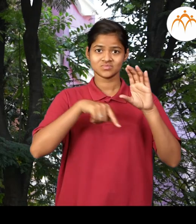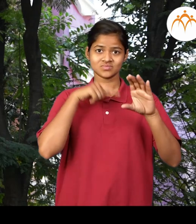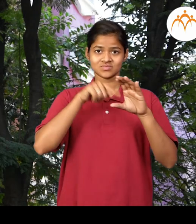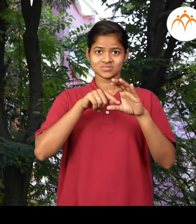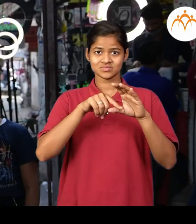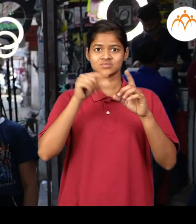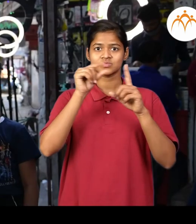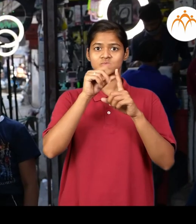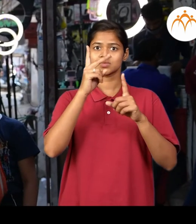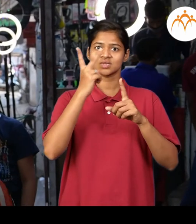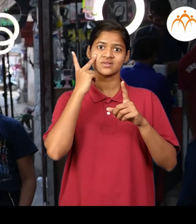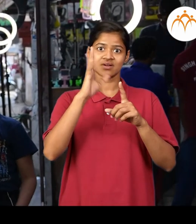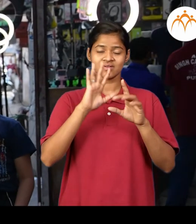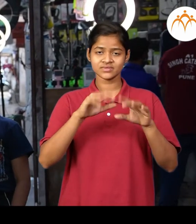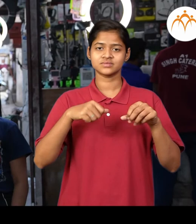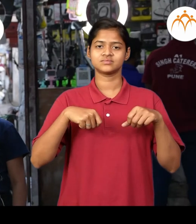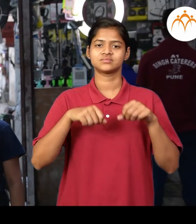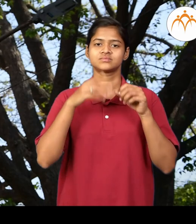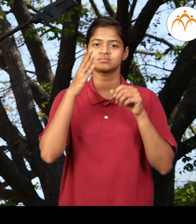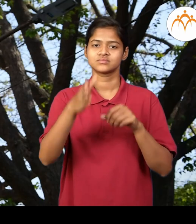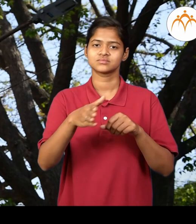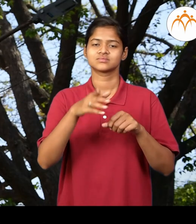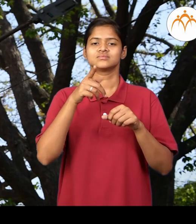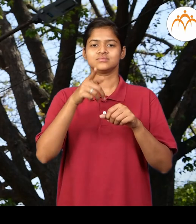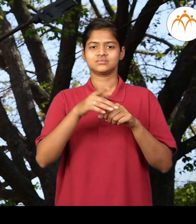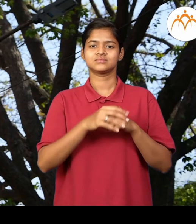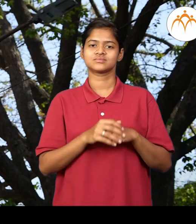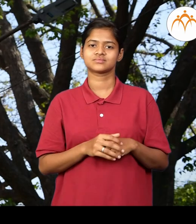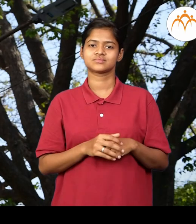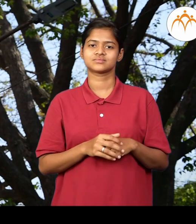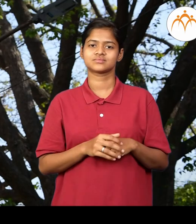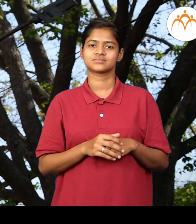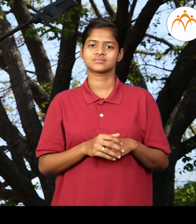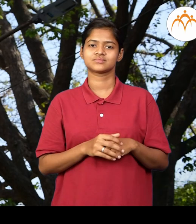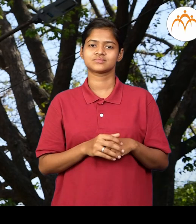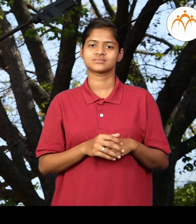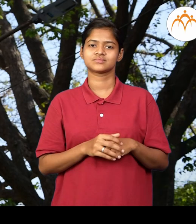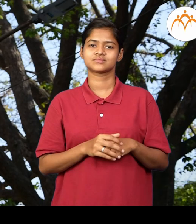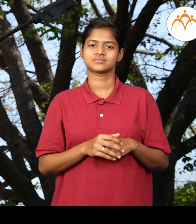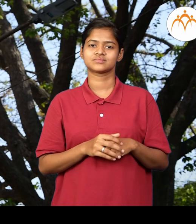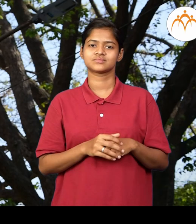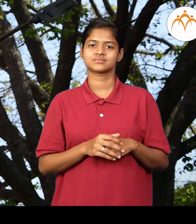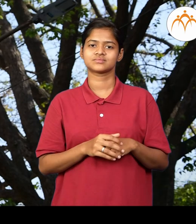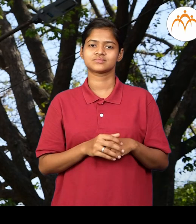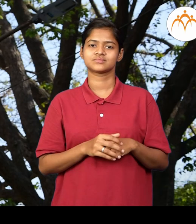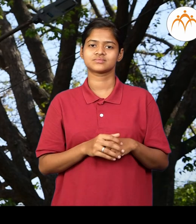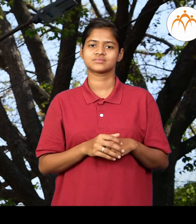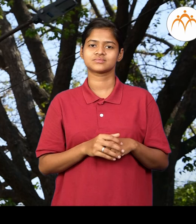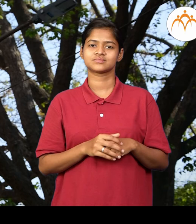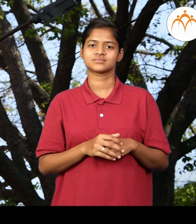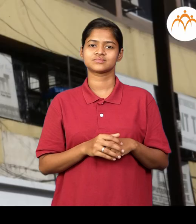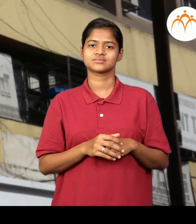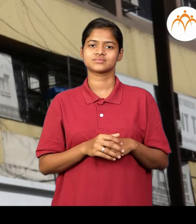follow them. The signs inside a triangle are there for us to be careful. Dada